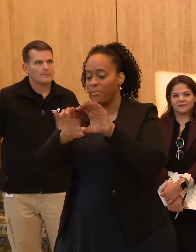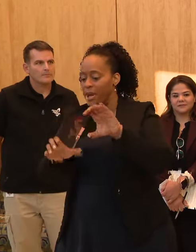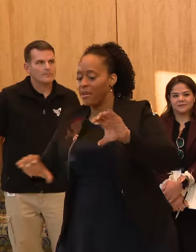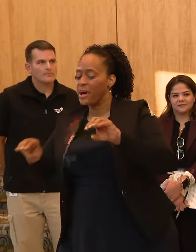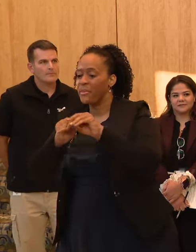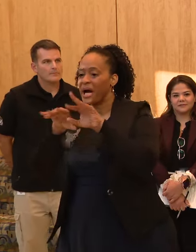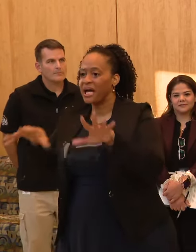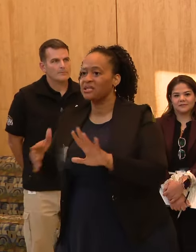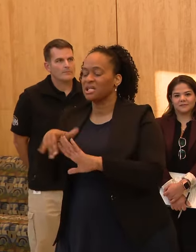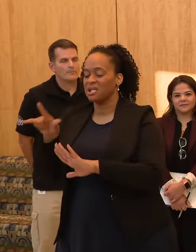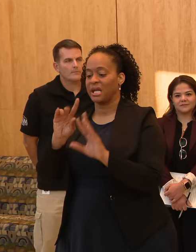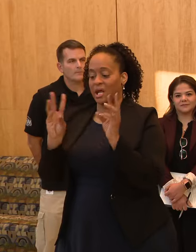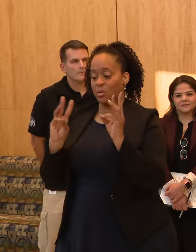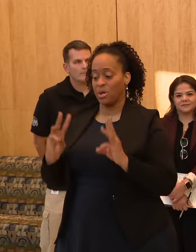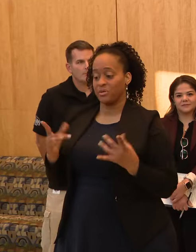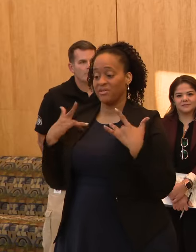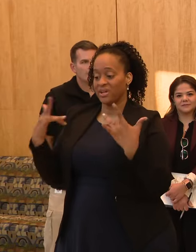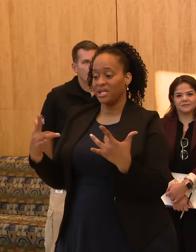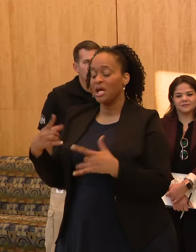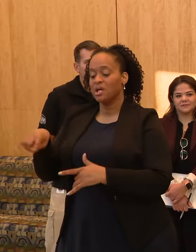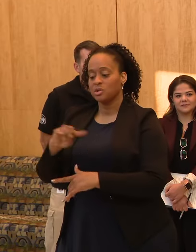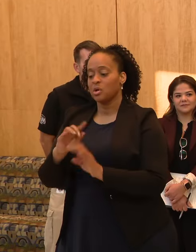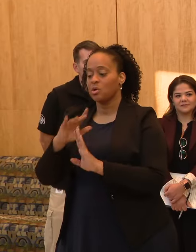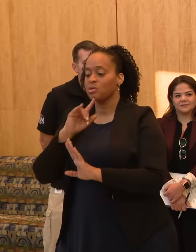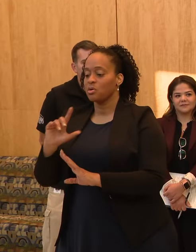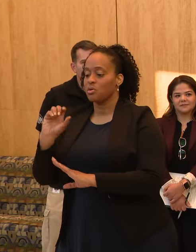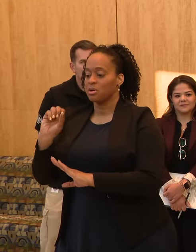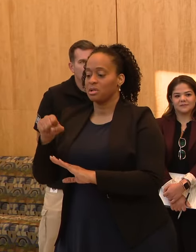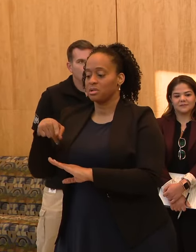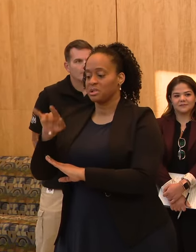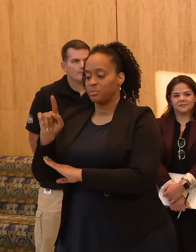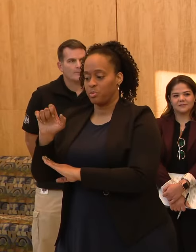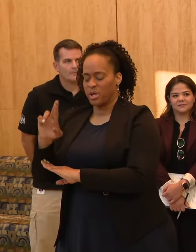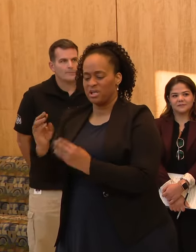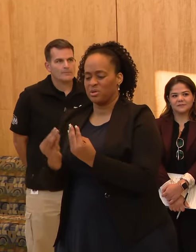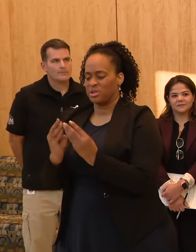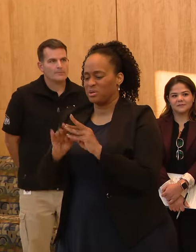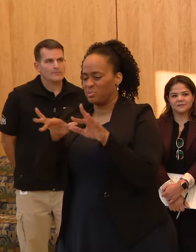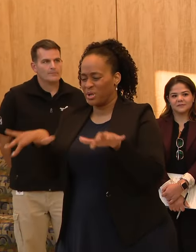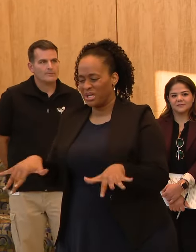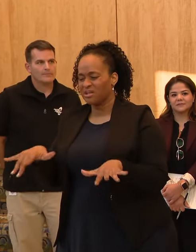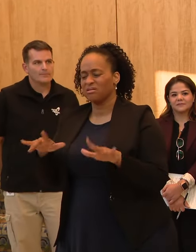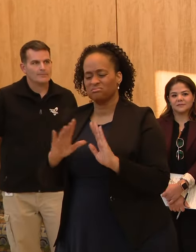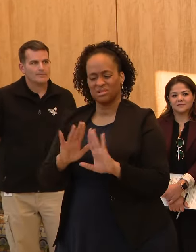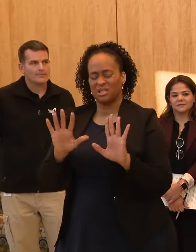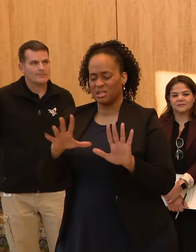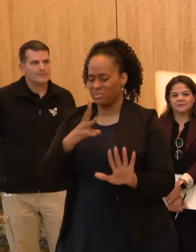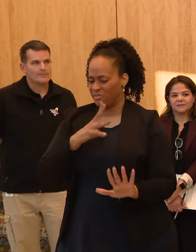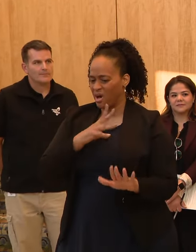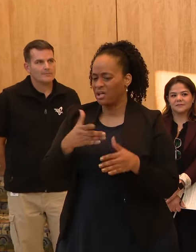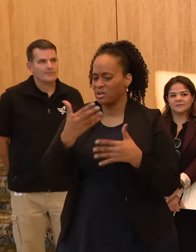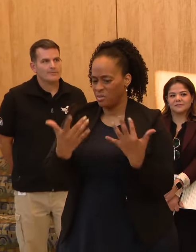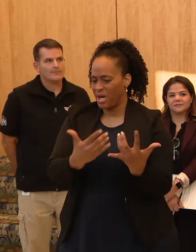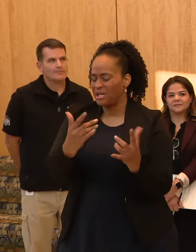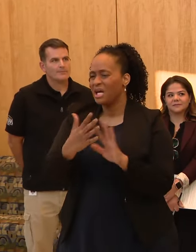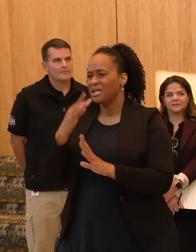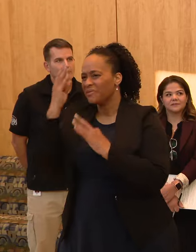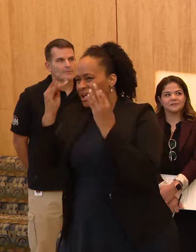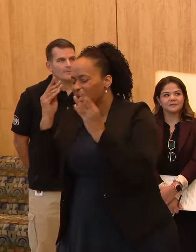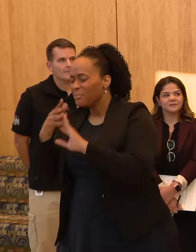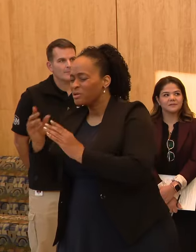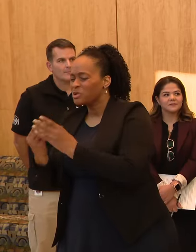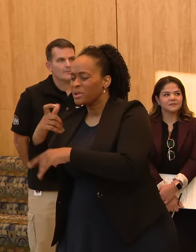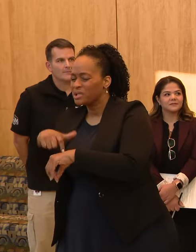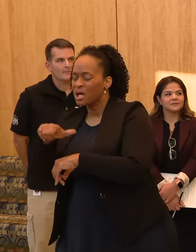in a weather event like this. So you can let your sprinklers go for quite some time. In fact, I would say really when you start thinking in springtime about getting